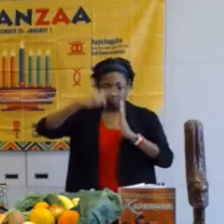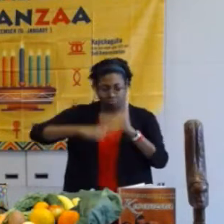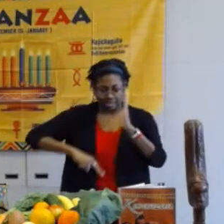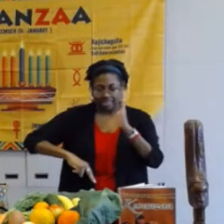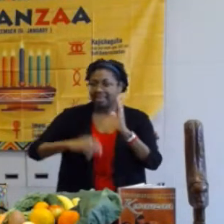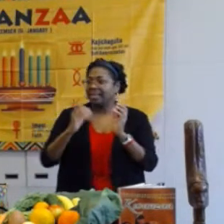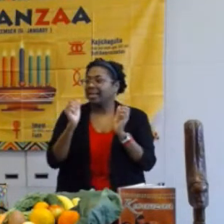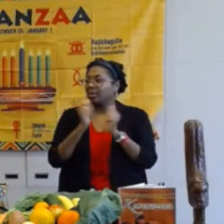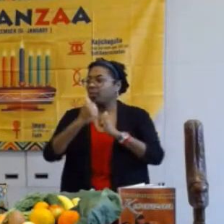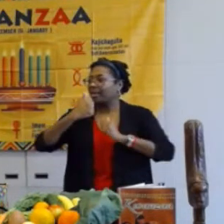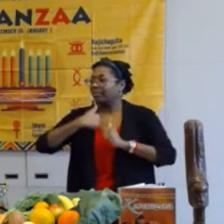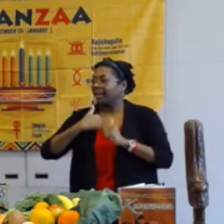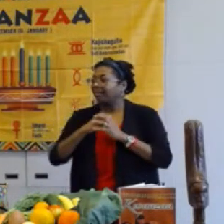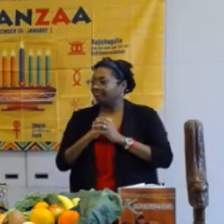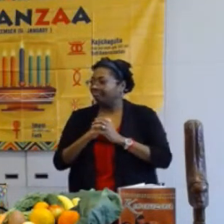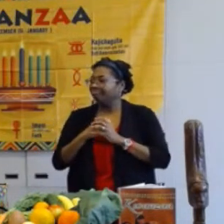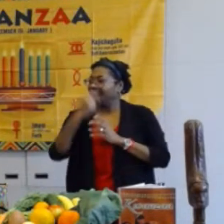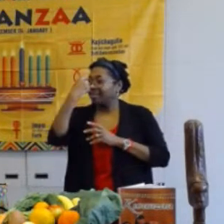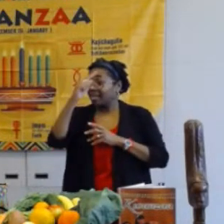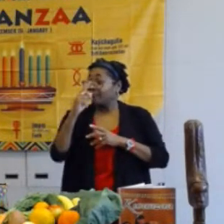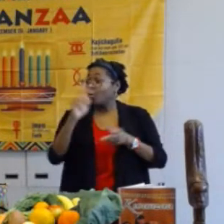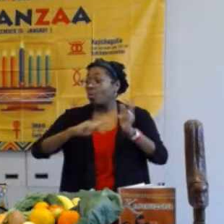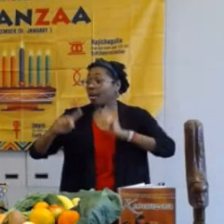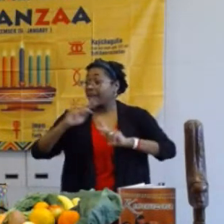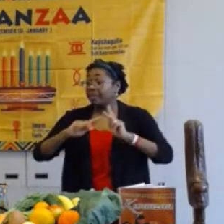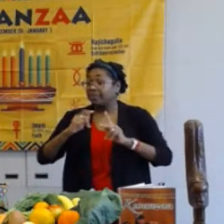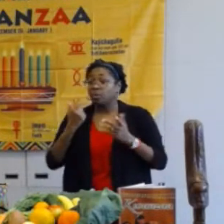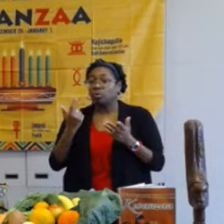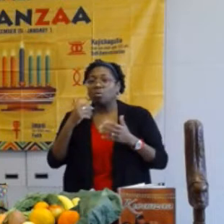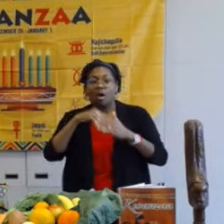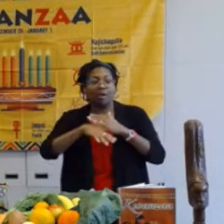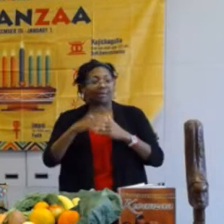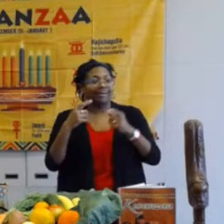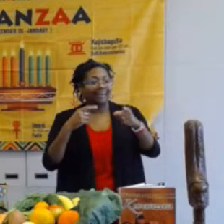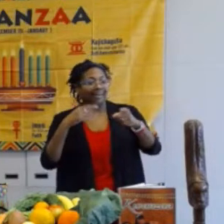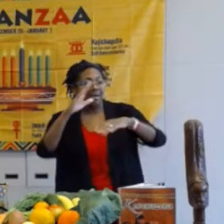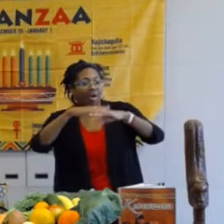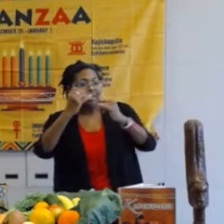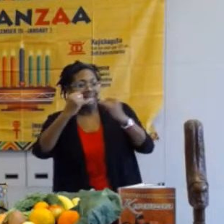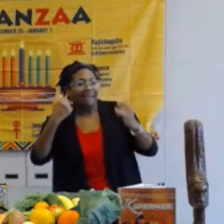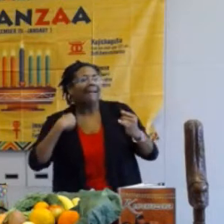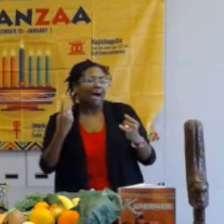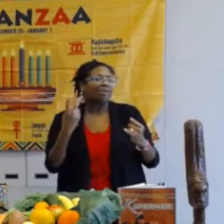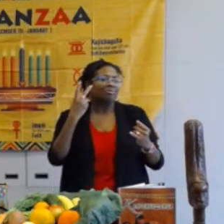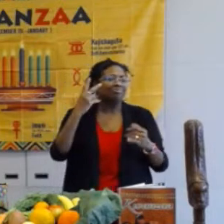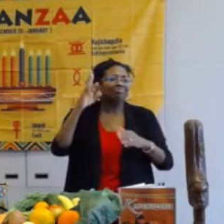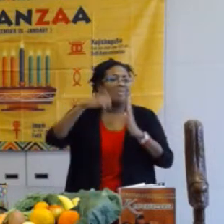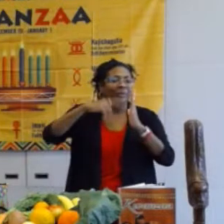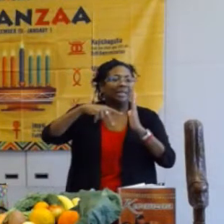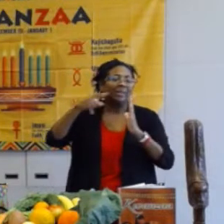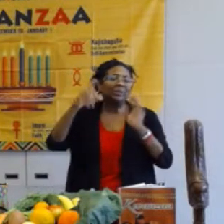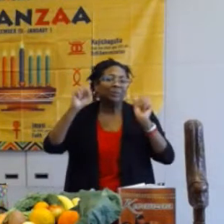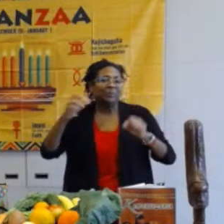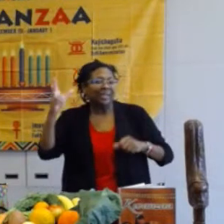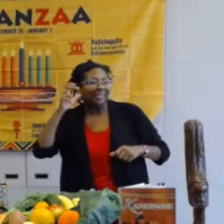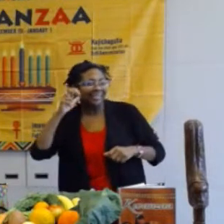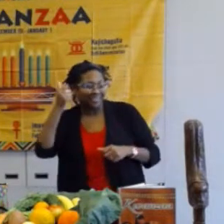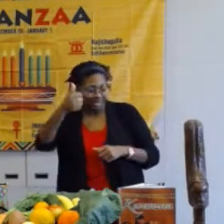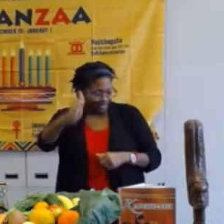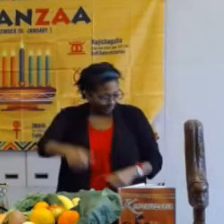me. And for those of you who are in the virtual world, I'll read it so that you can hear it.